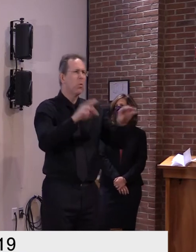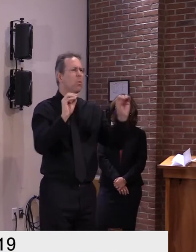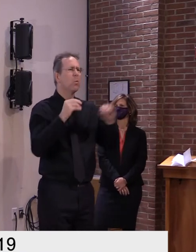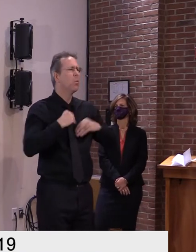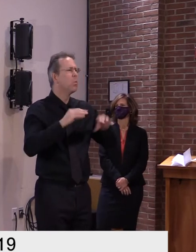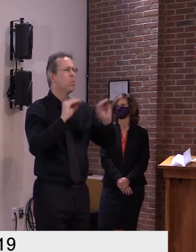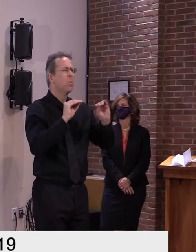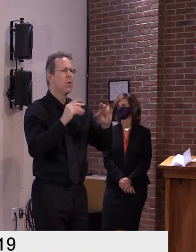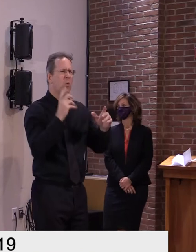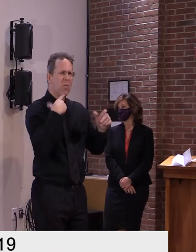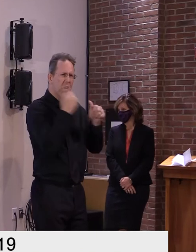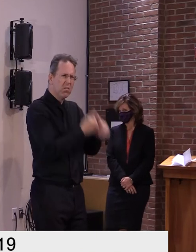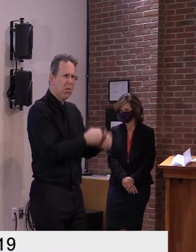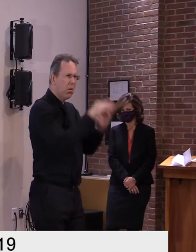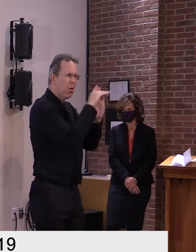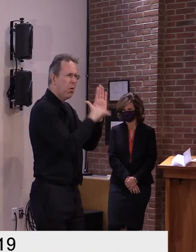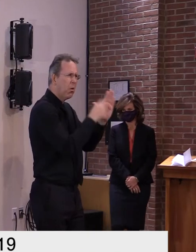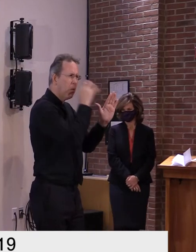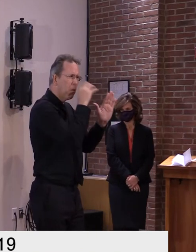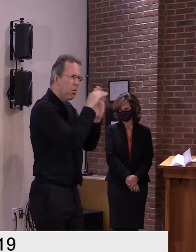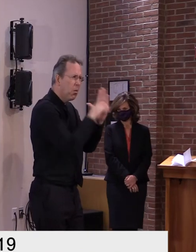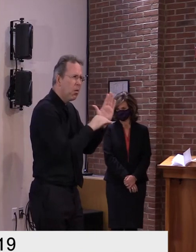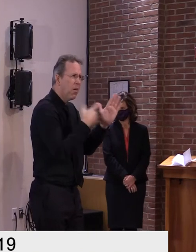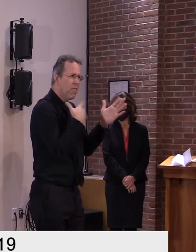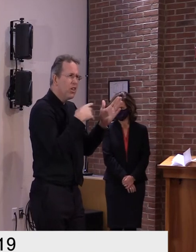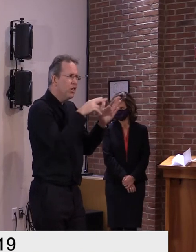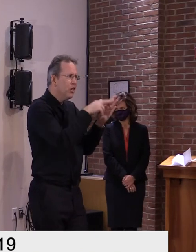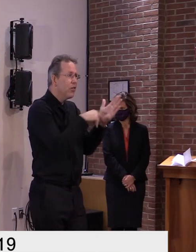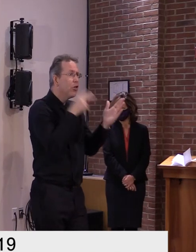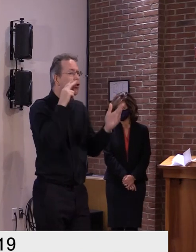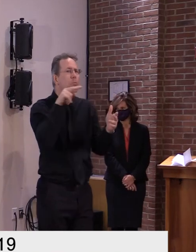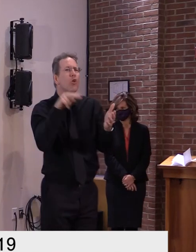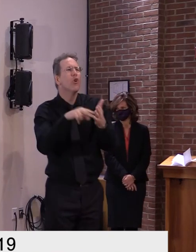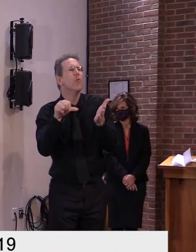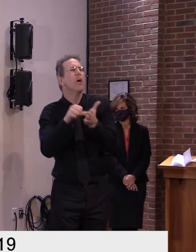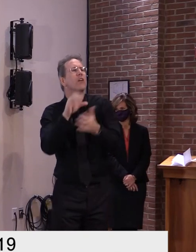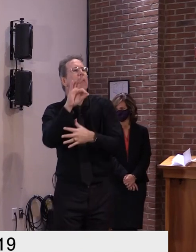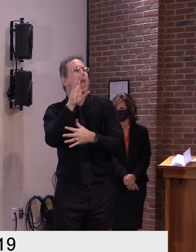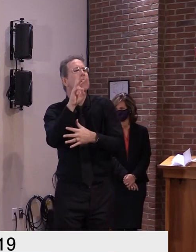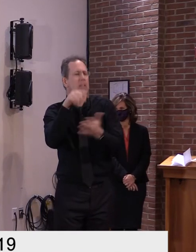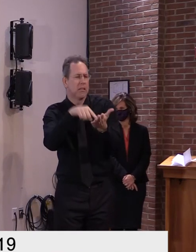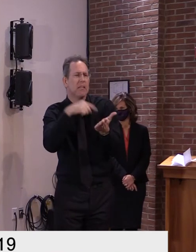page 96 at modernatx.com.